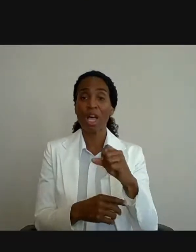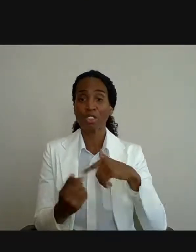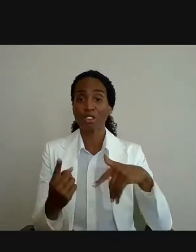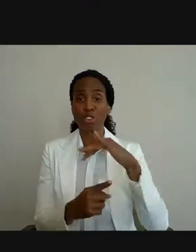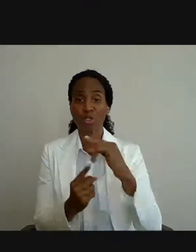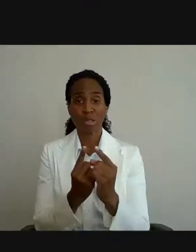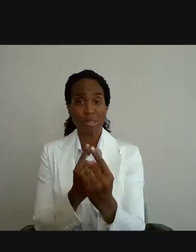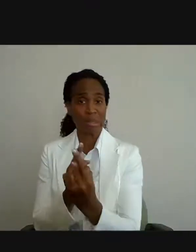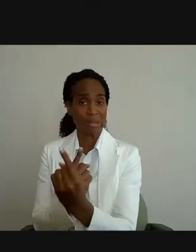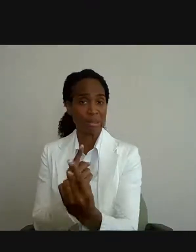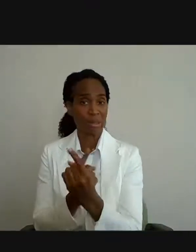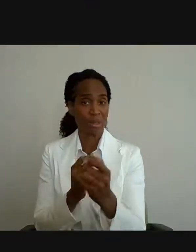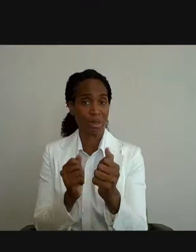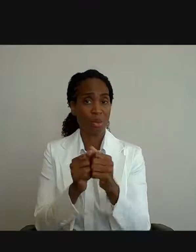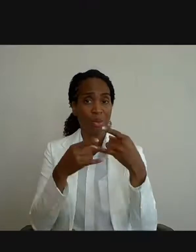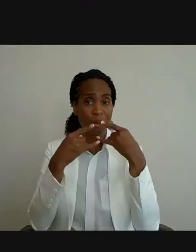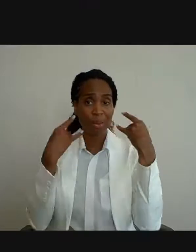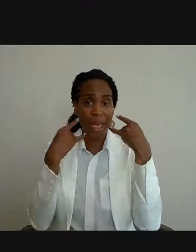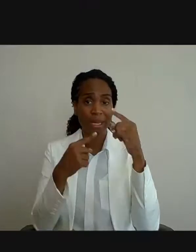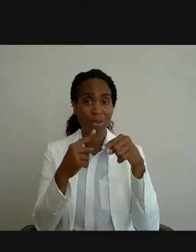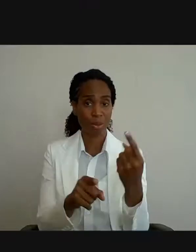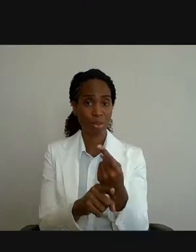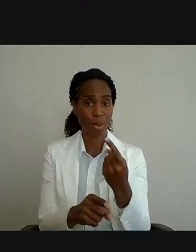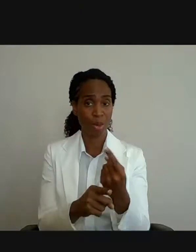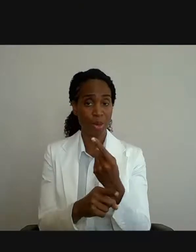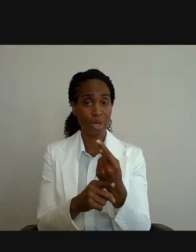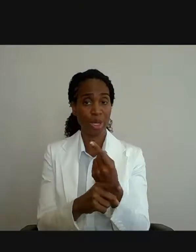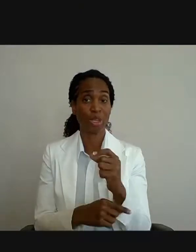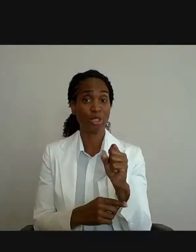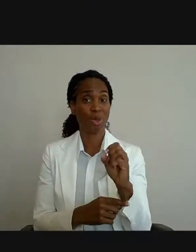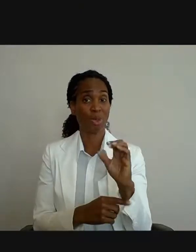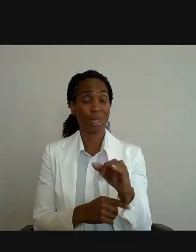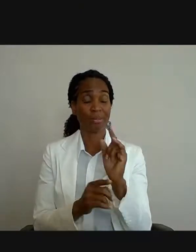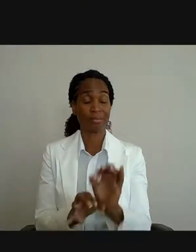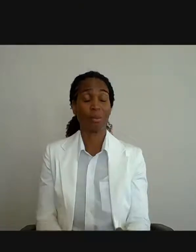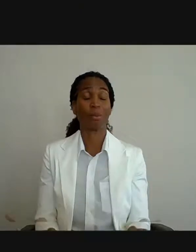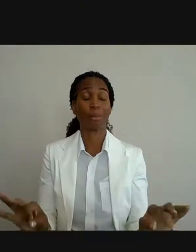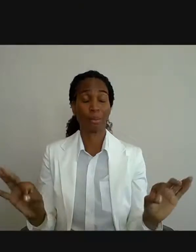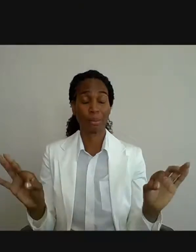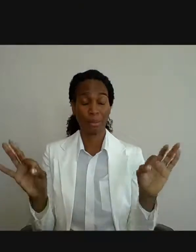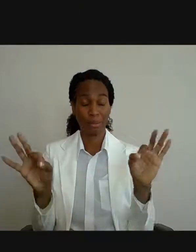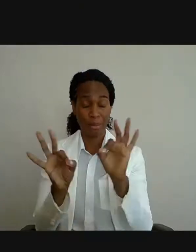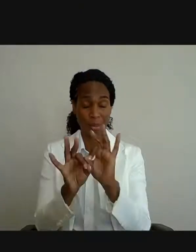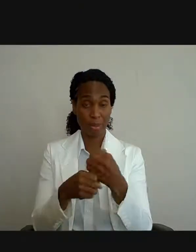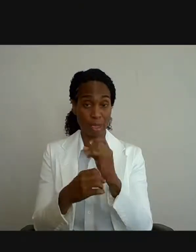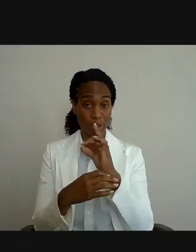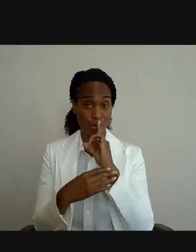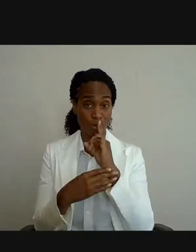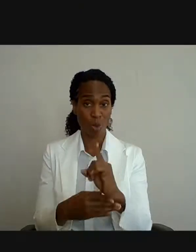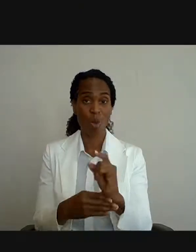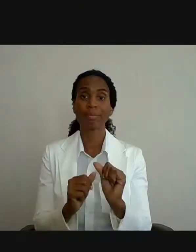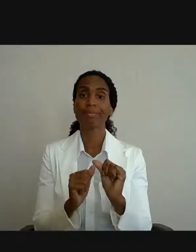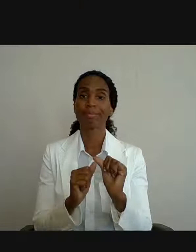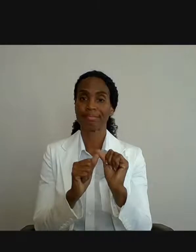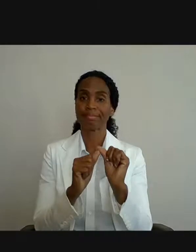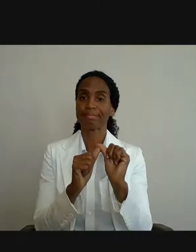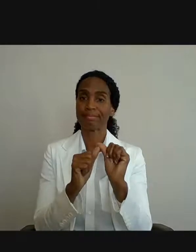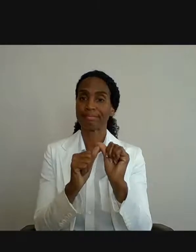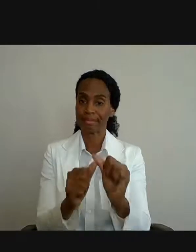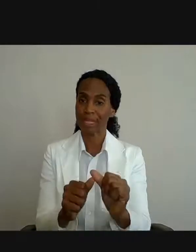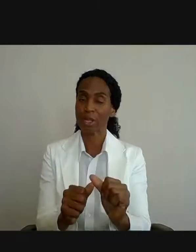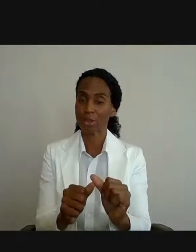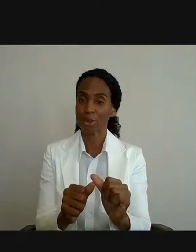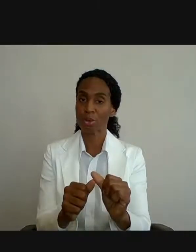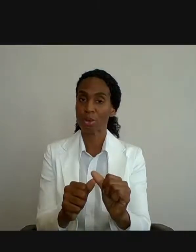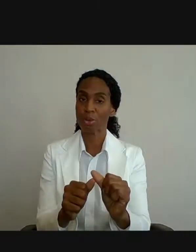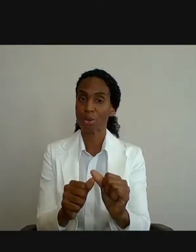and wear the mask when it's appropriate. So that's critical to making sure that we continue